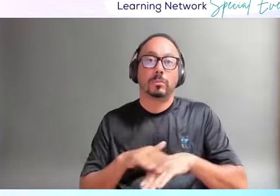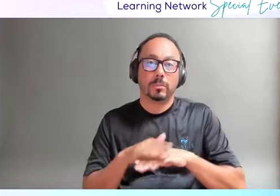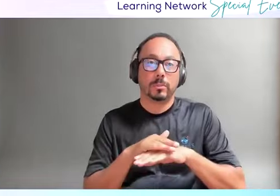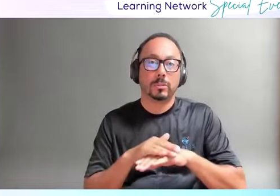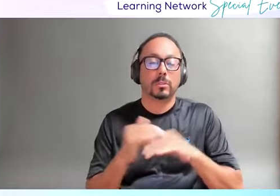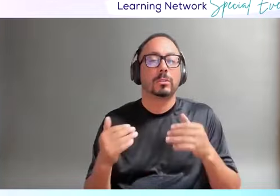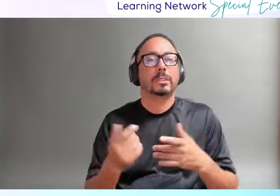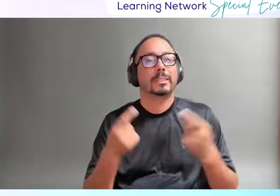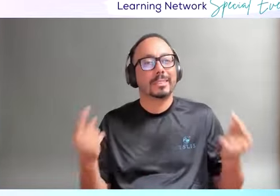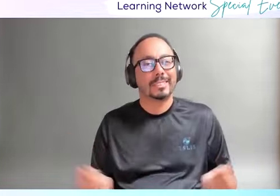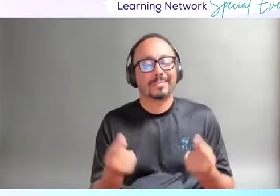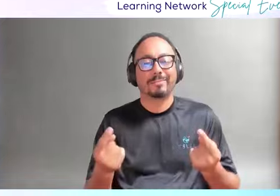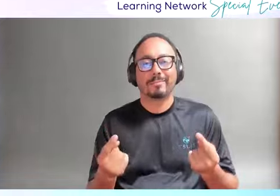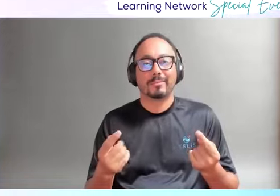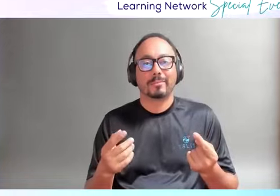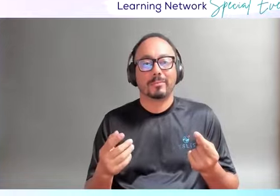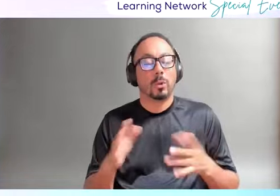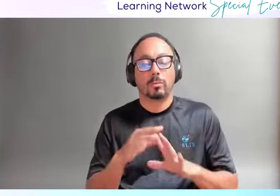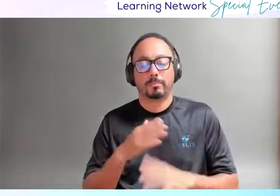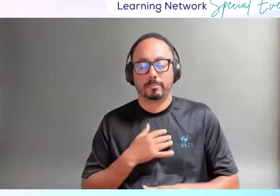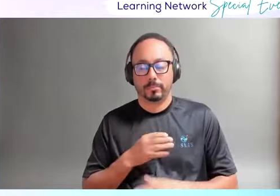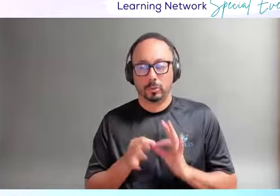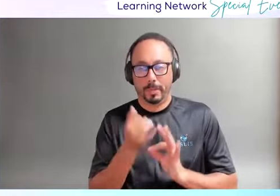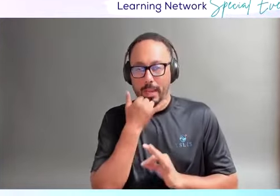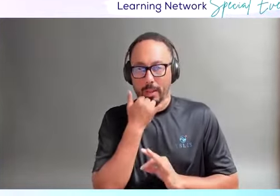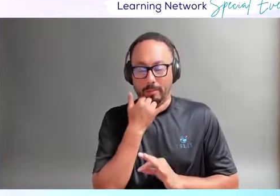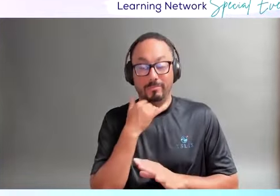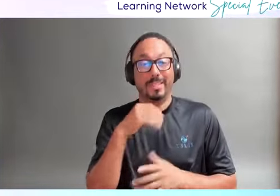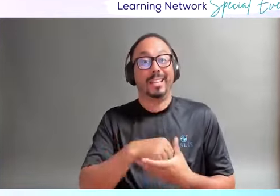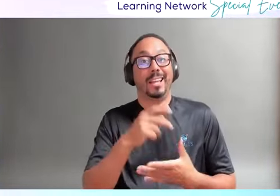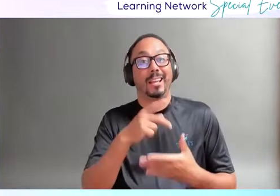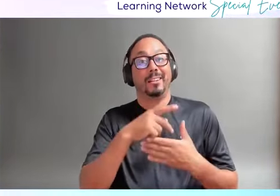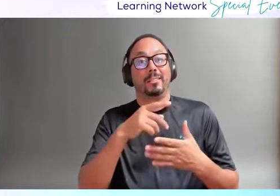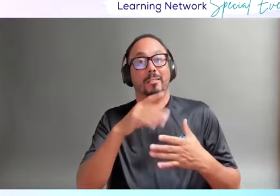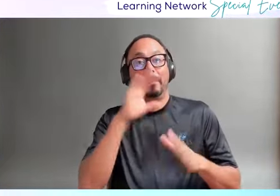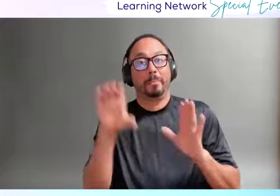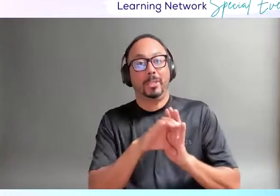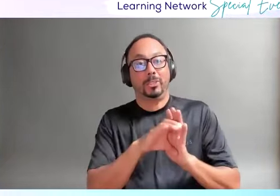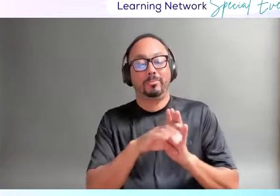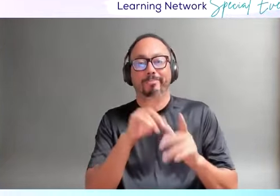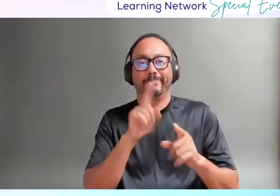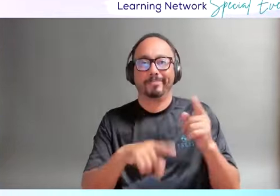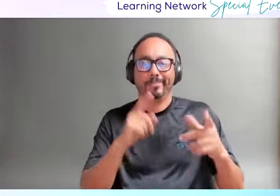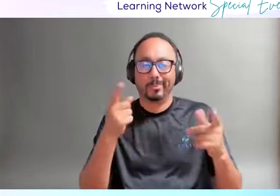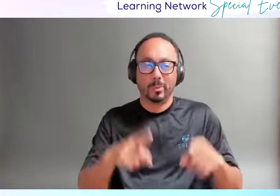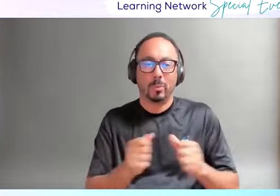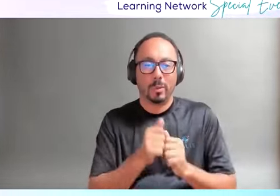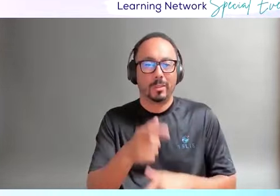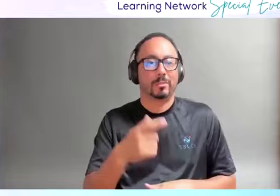this diagram that you would not say you could agree with. Equity, harm reducing, trauma-informed,